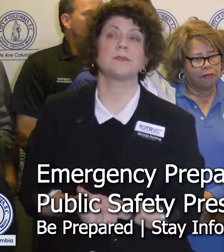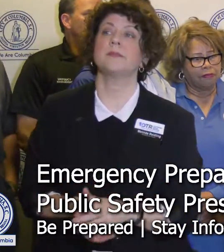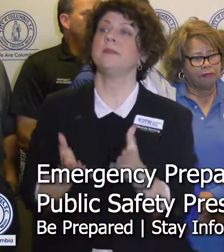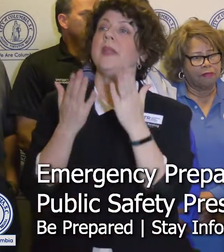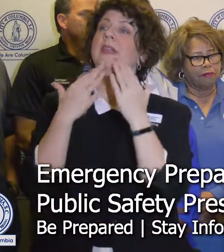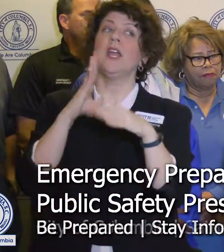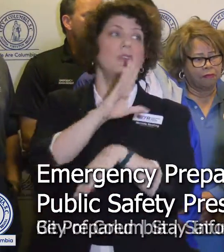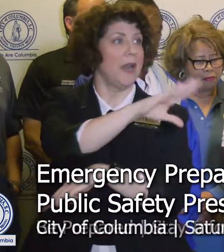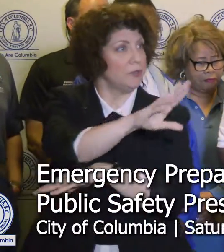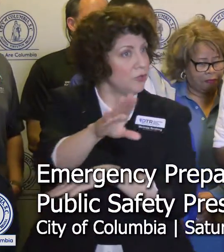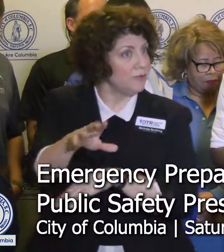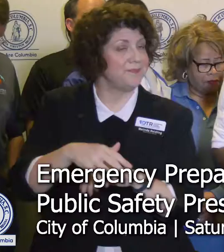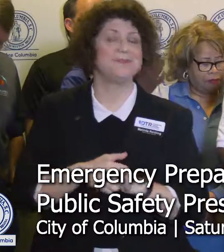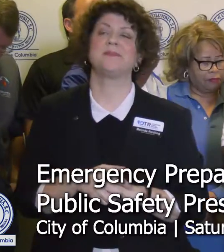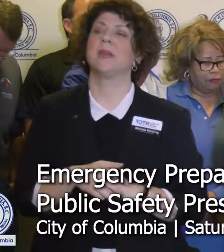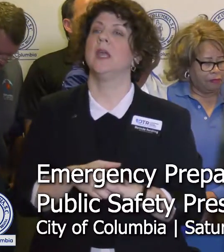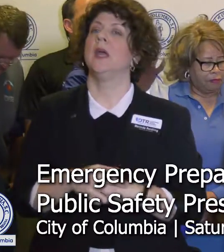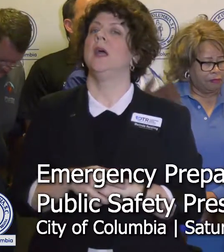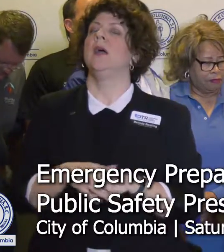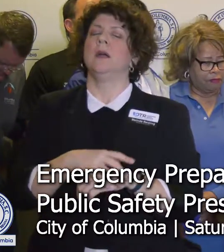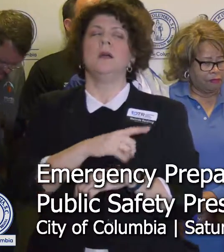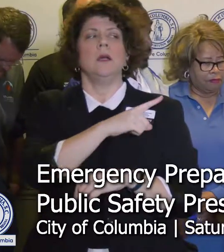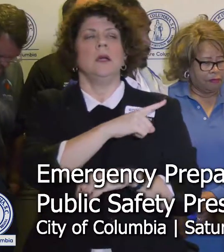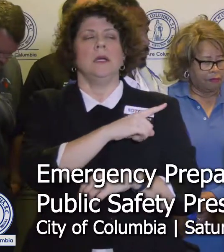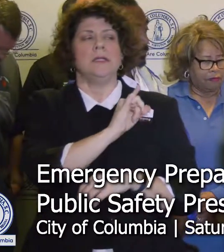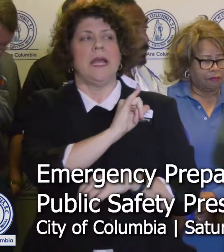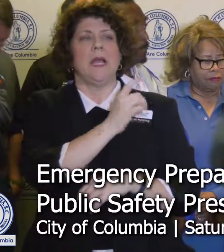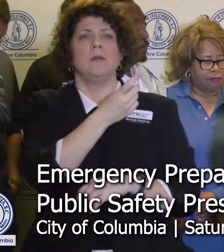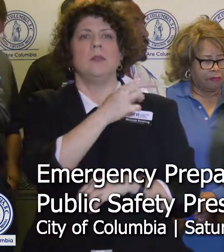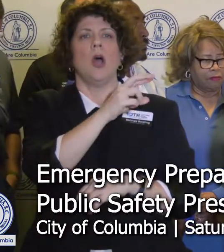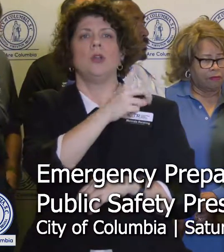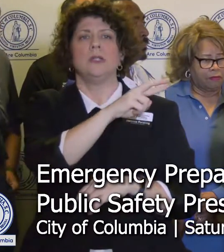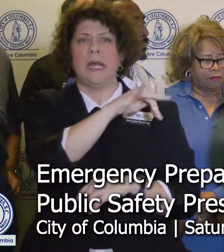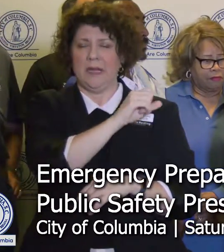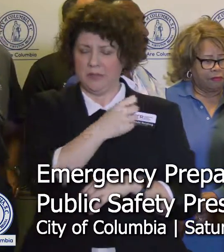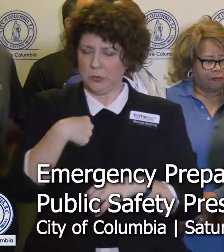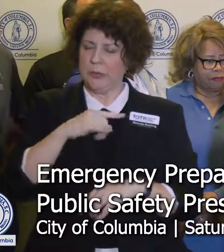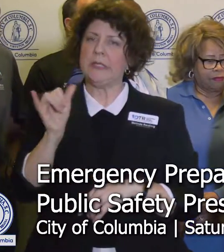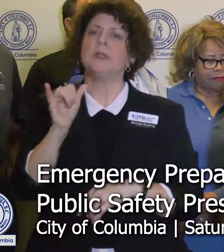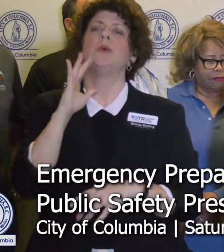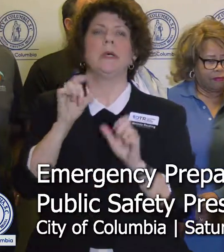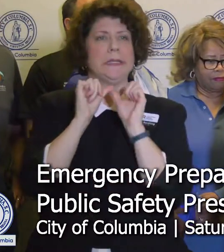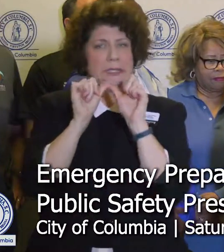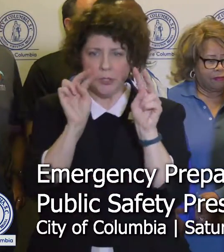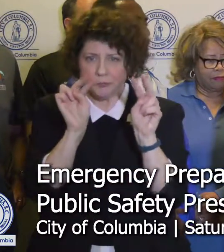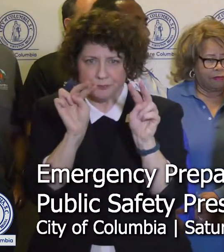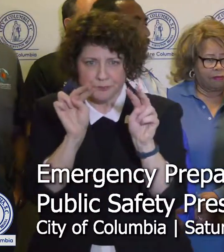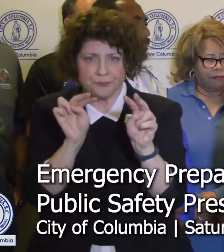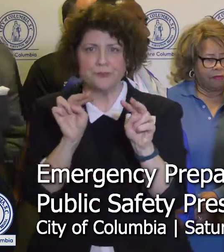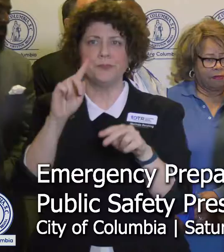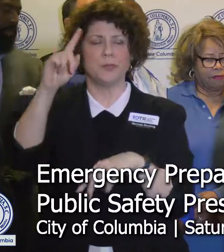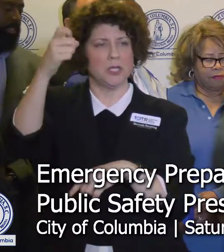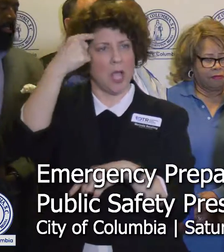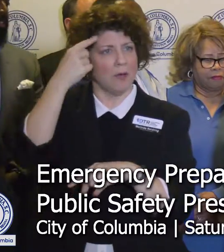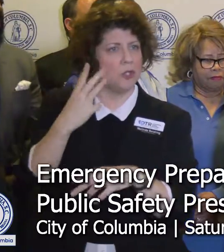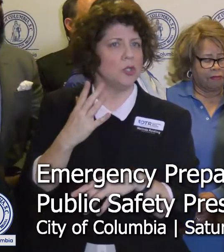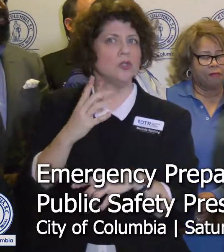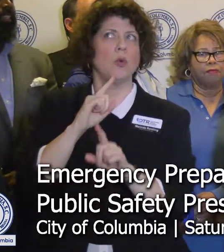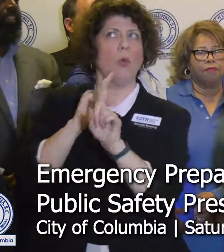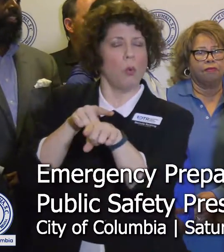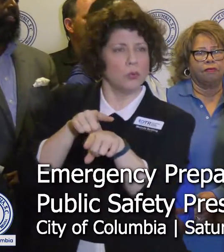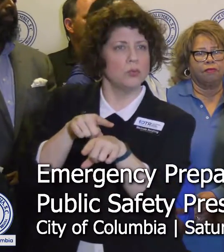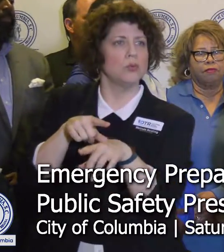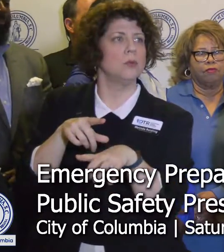Thank you, and good afternoon. As Dr. Davis said, we will continue to monitor the governor's